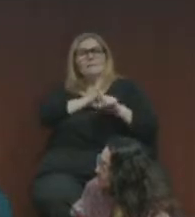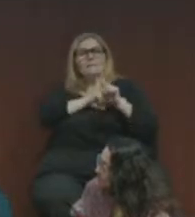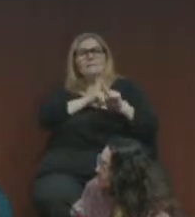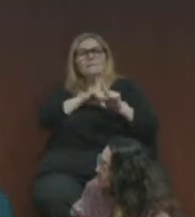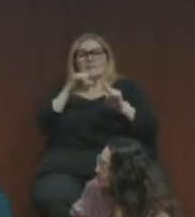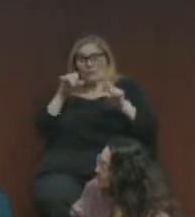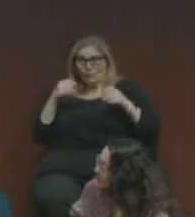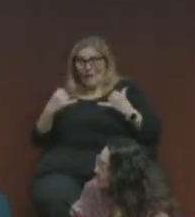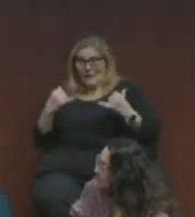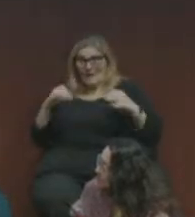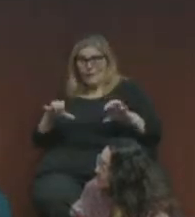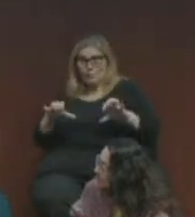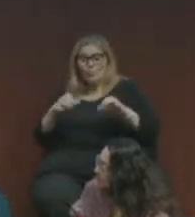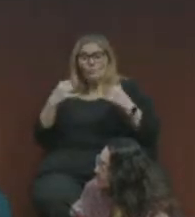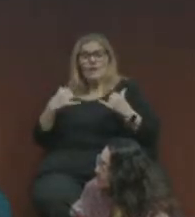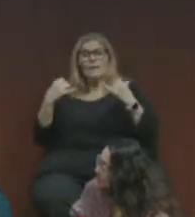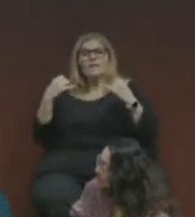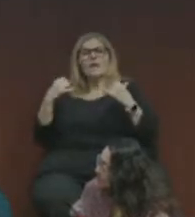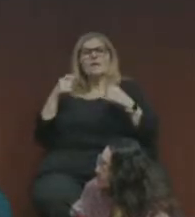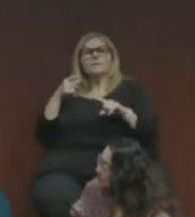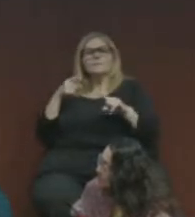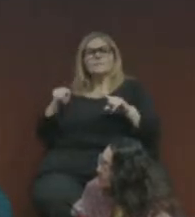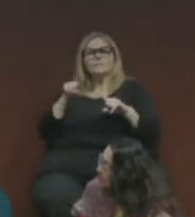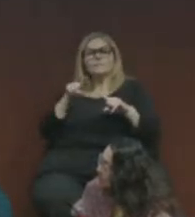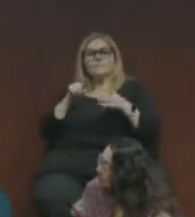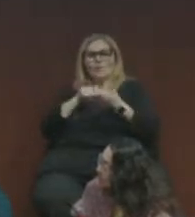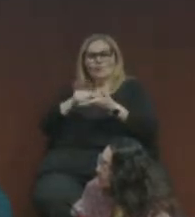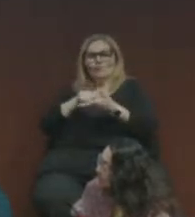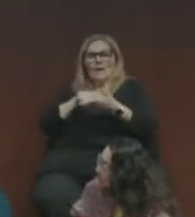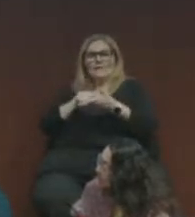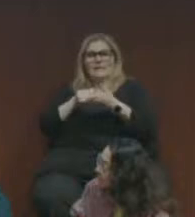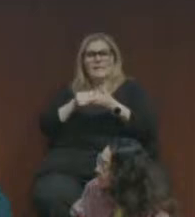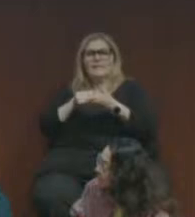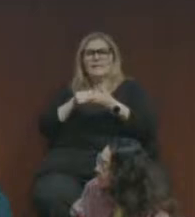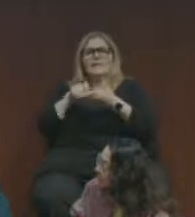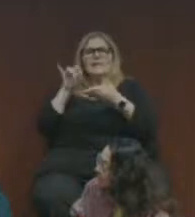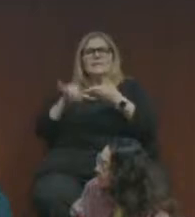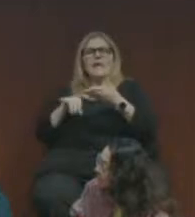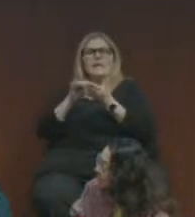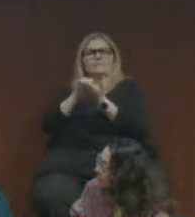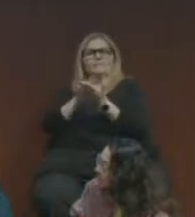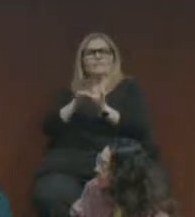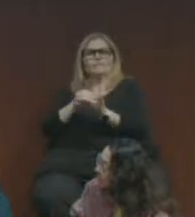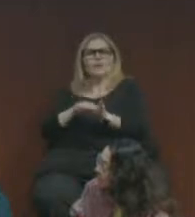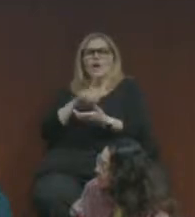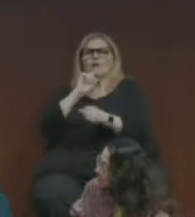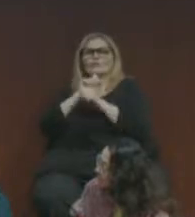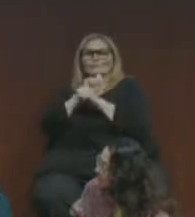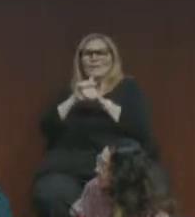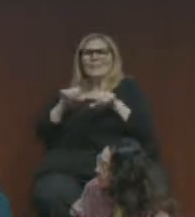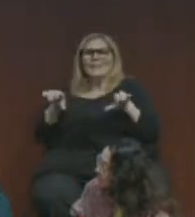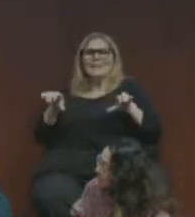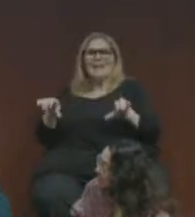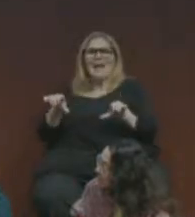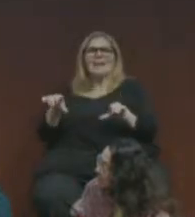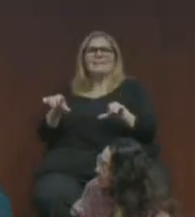currently doing, they are doing writing and documentation as really an act